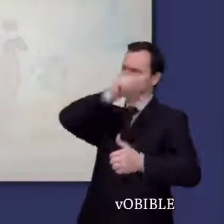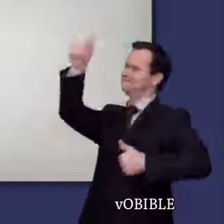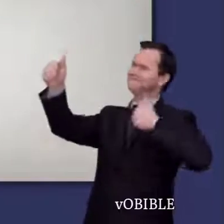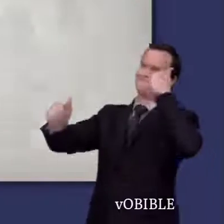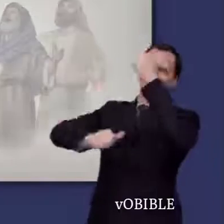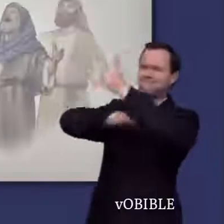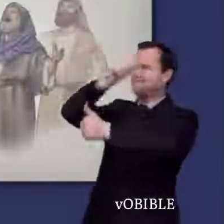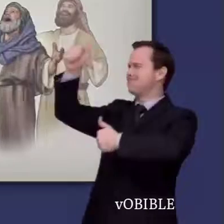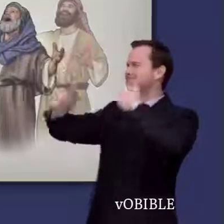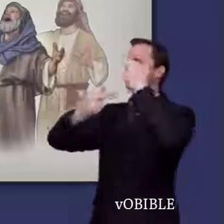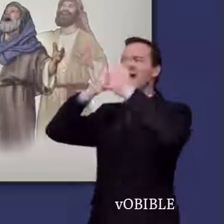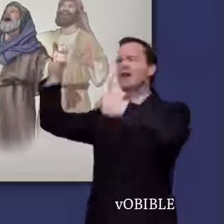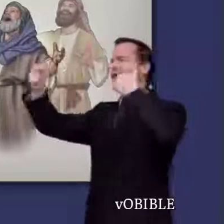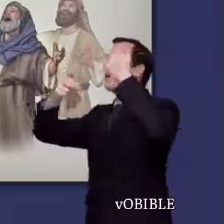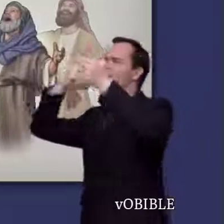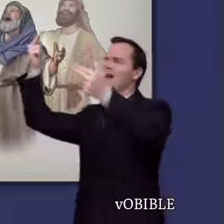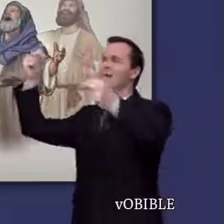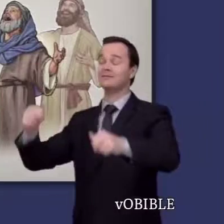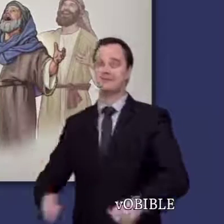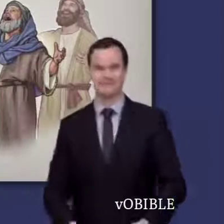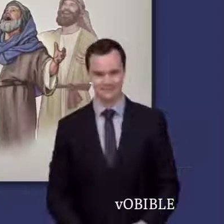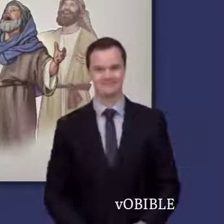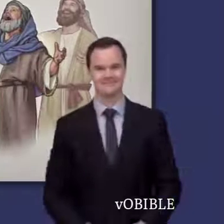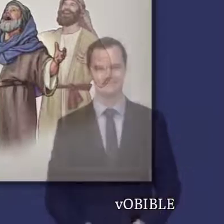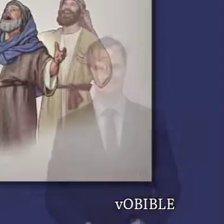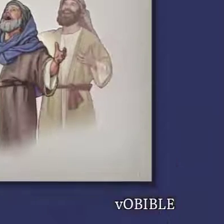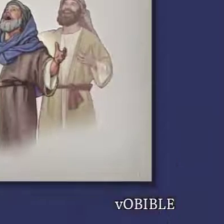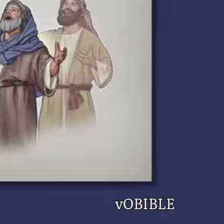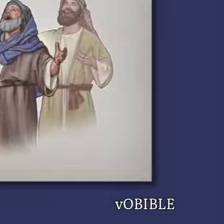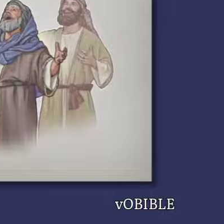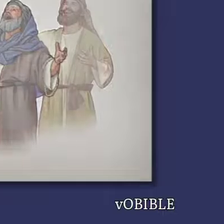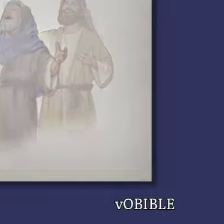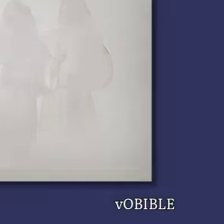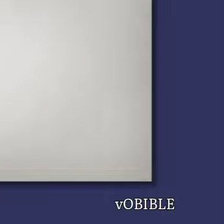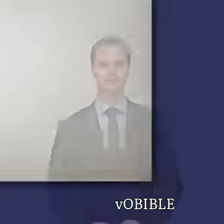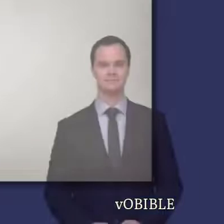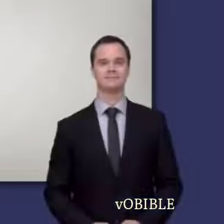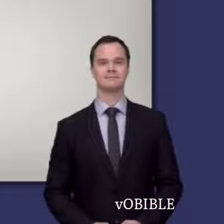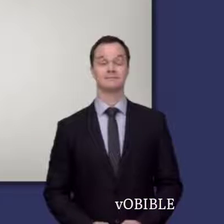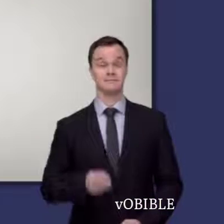force. Moses and the Israelites then sing a victory song to Jehovah.